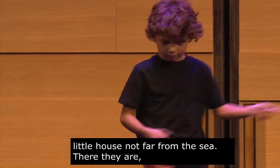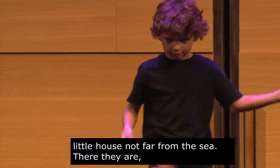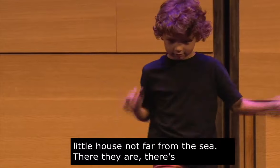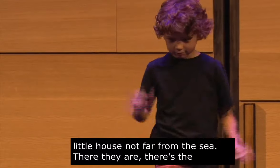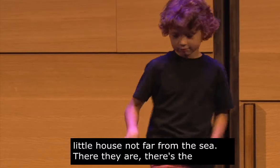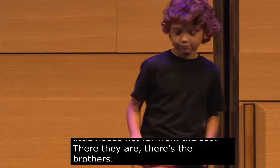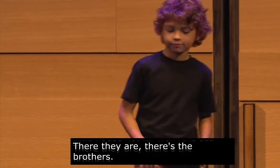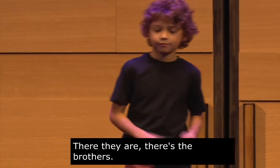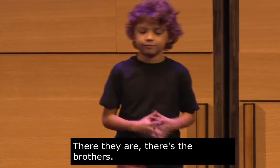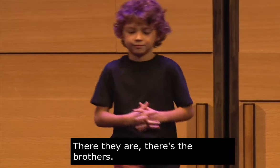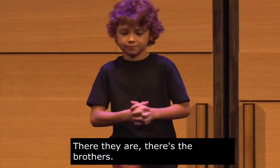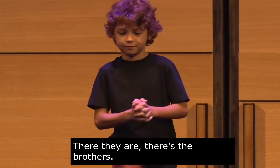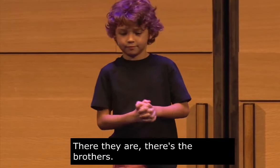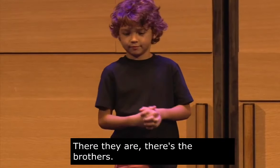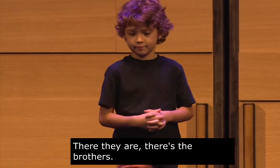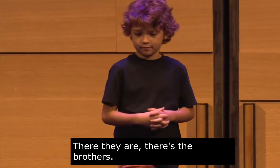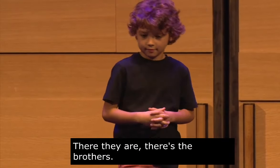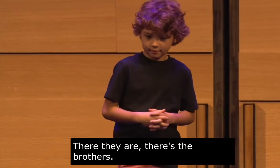There they are, there's the brothers.